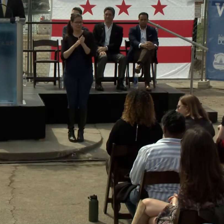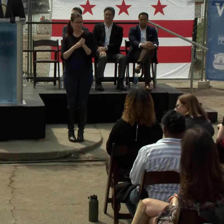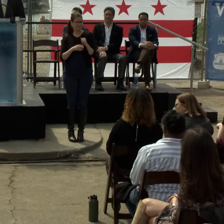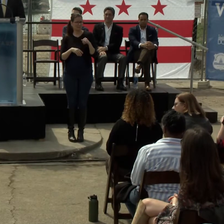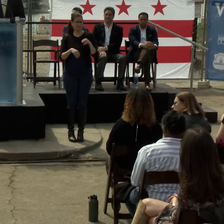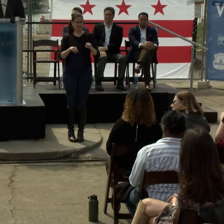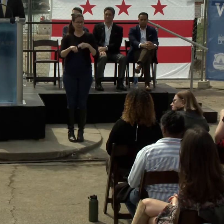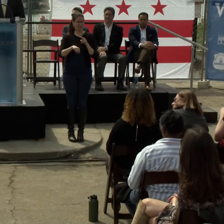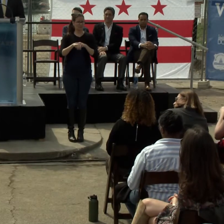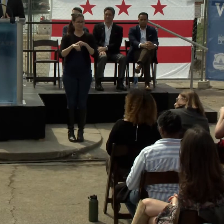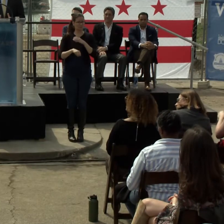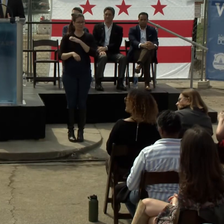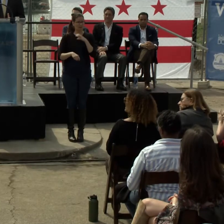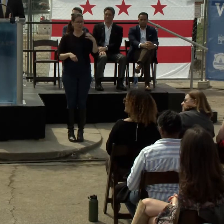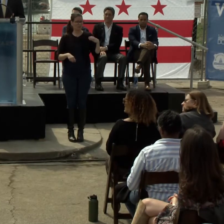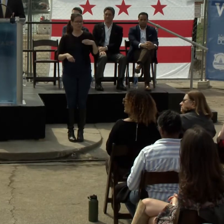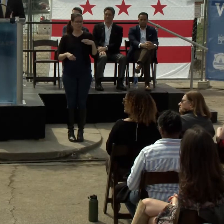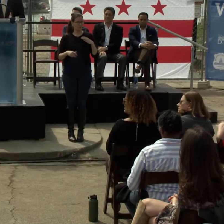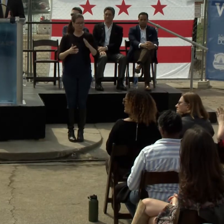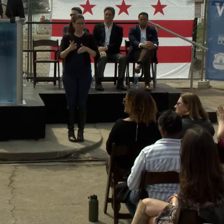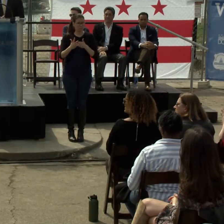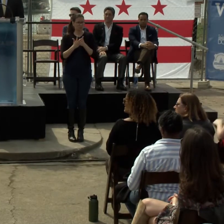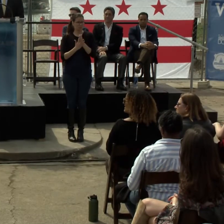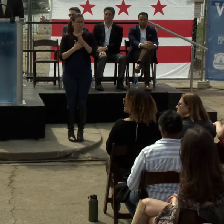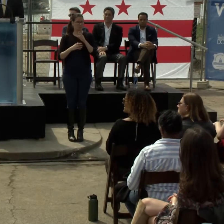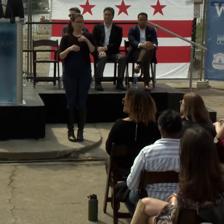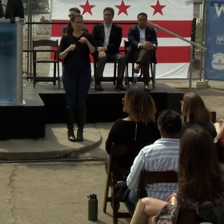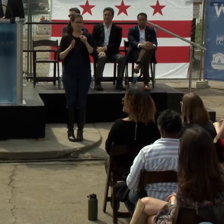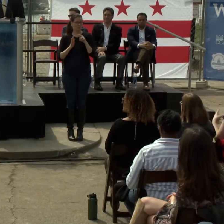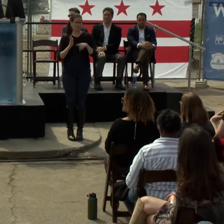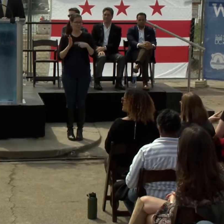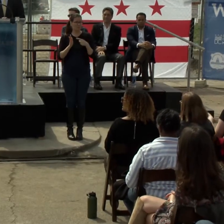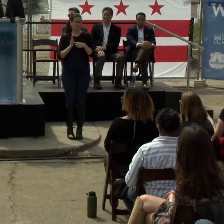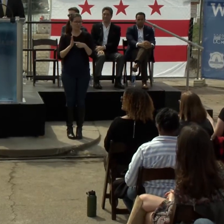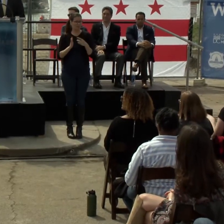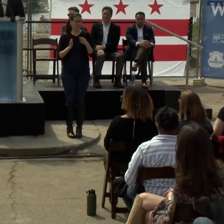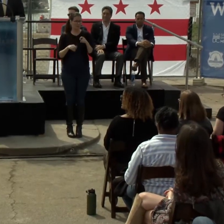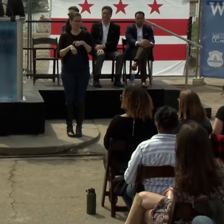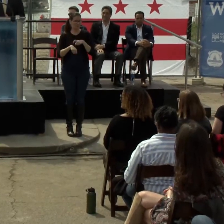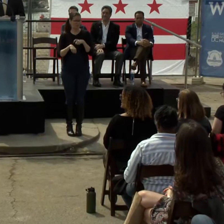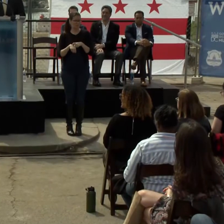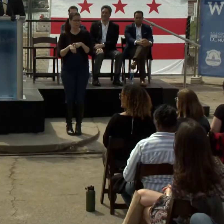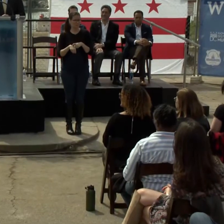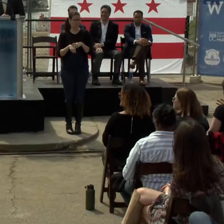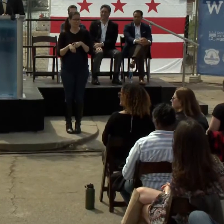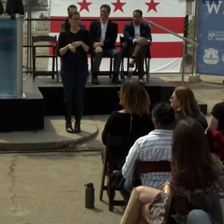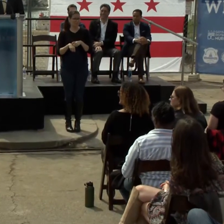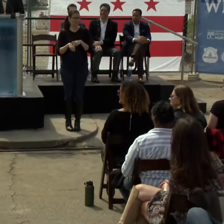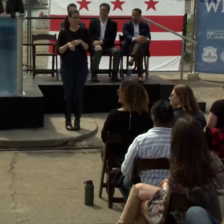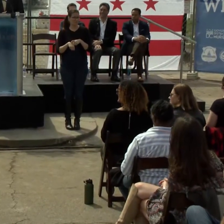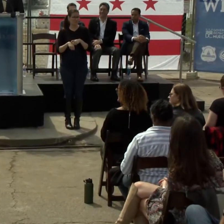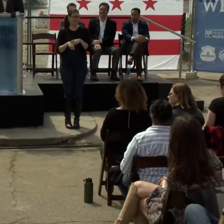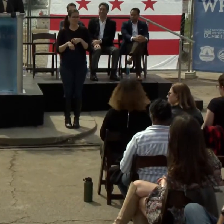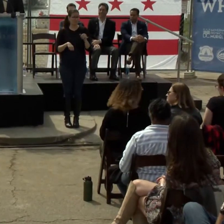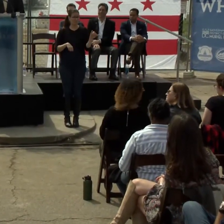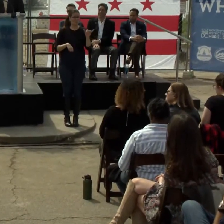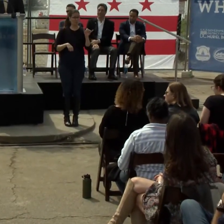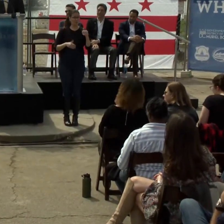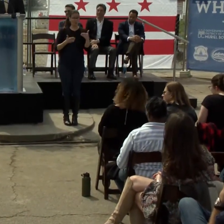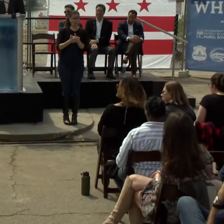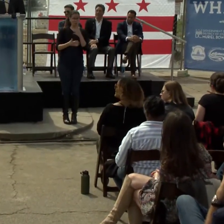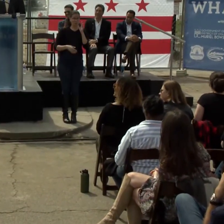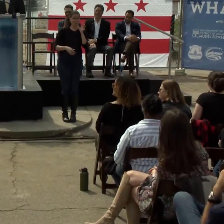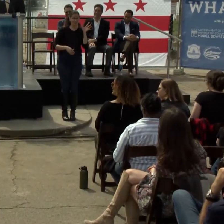prosperity. And she still finds time to be an engaged new parent. You don't have to go to the movies to see Wonder